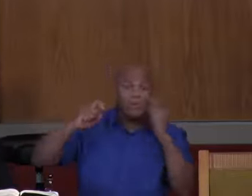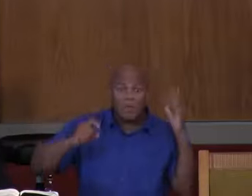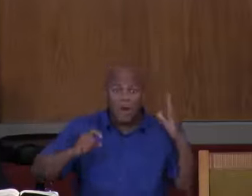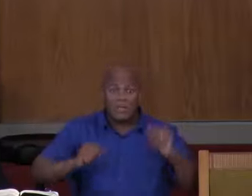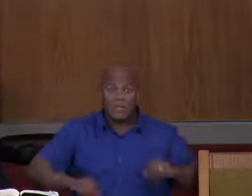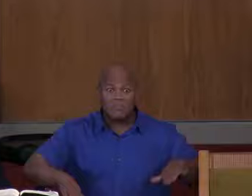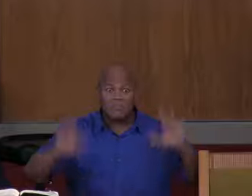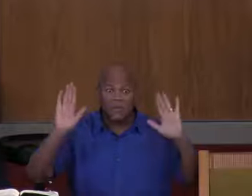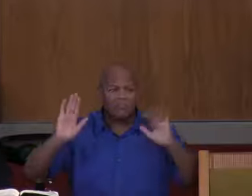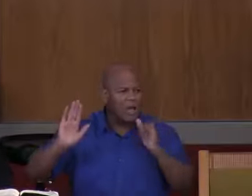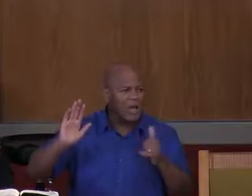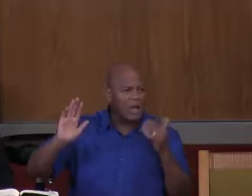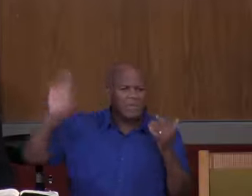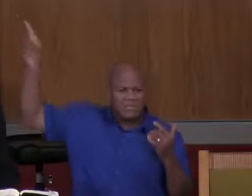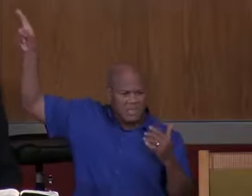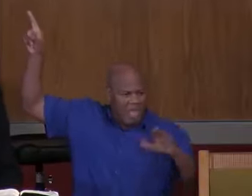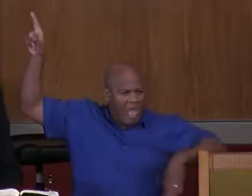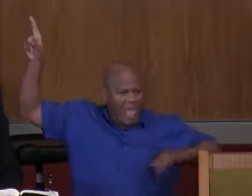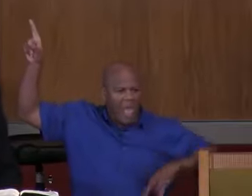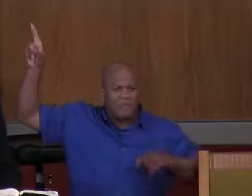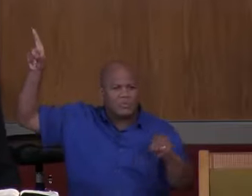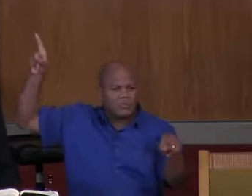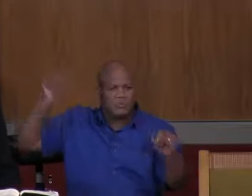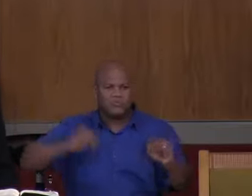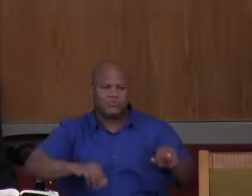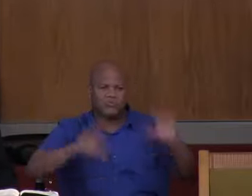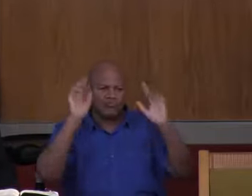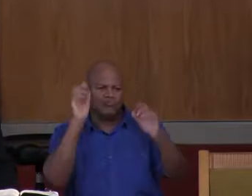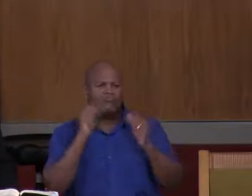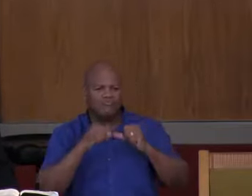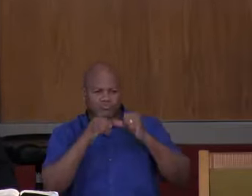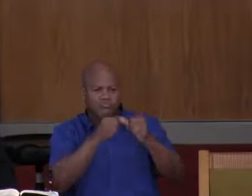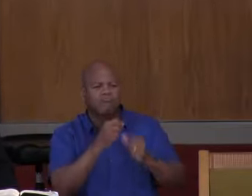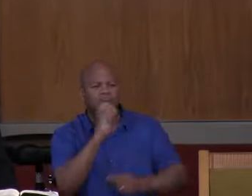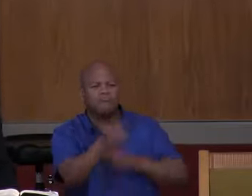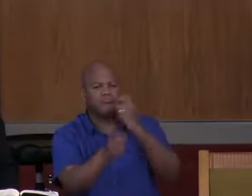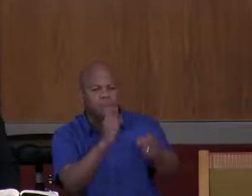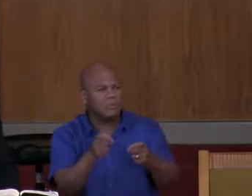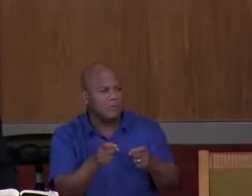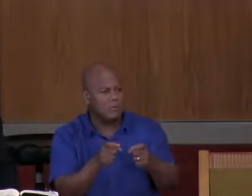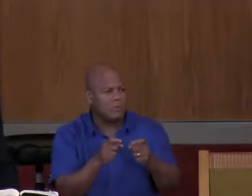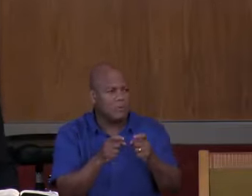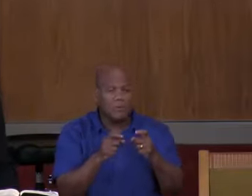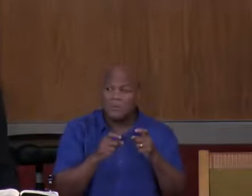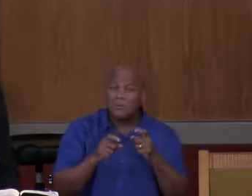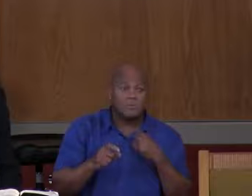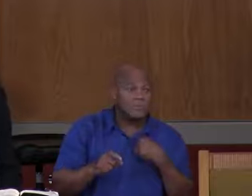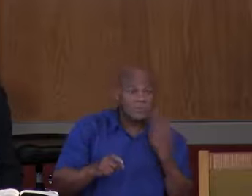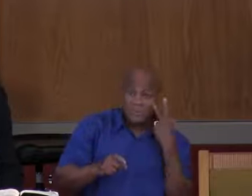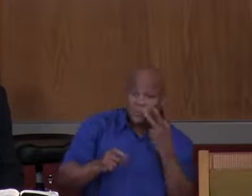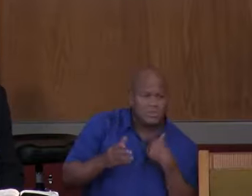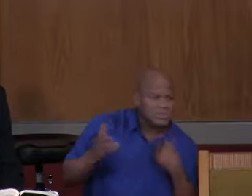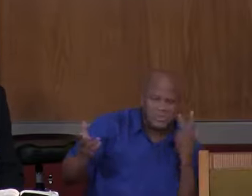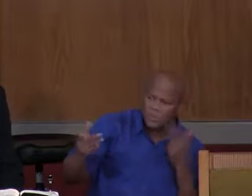you. God is able. When I see what I see, what do I say? God is able.